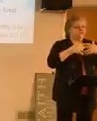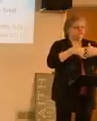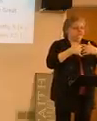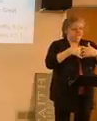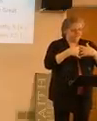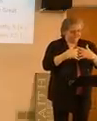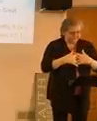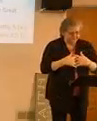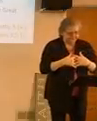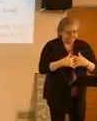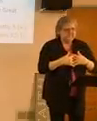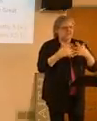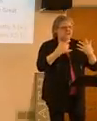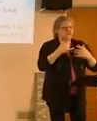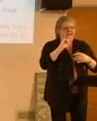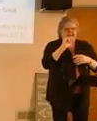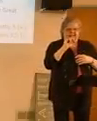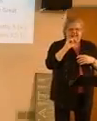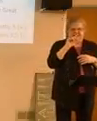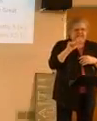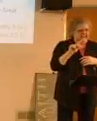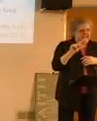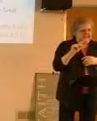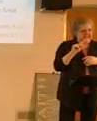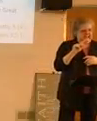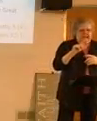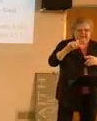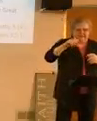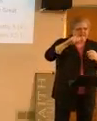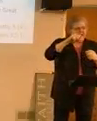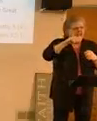machine and you put ink in it and